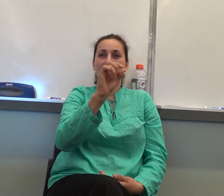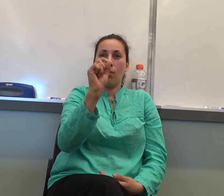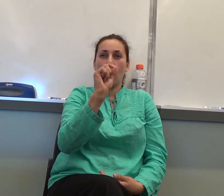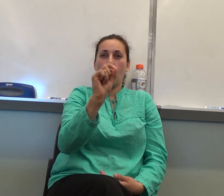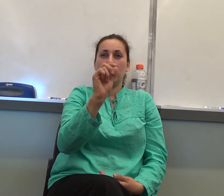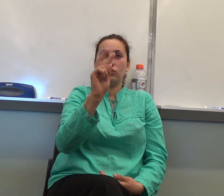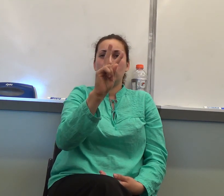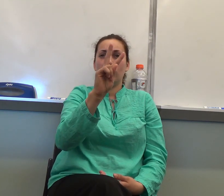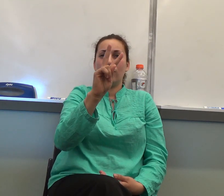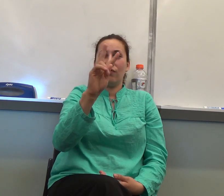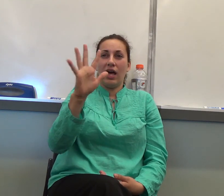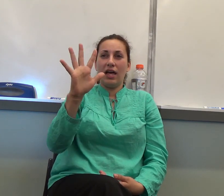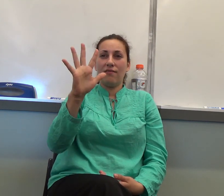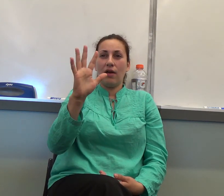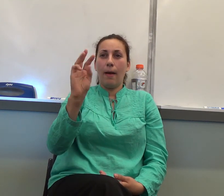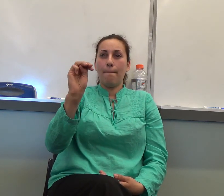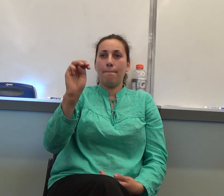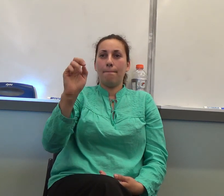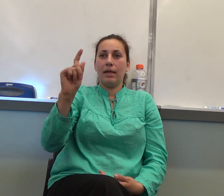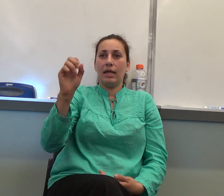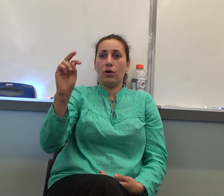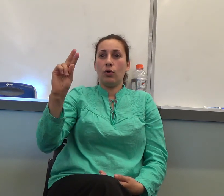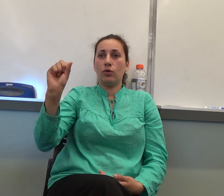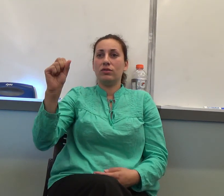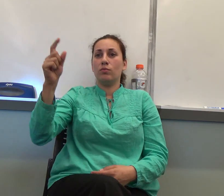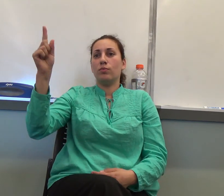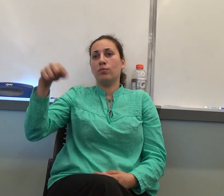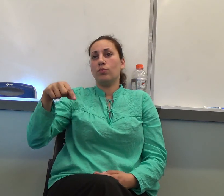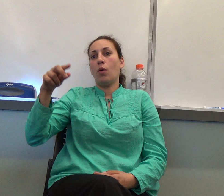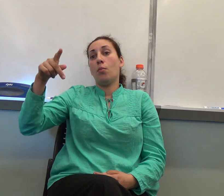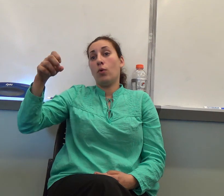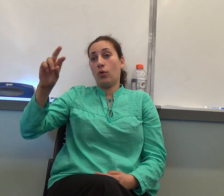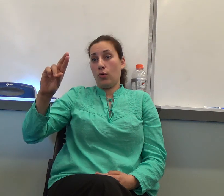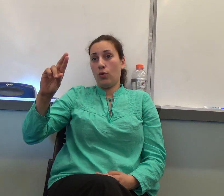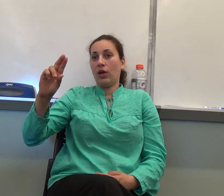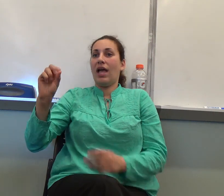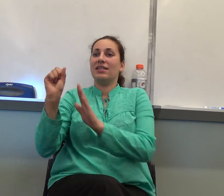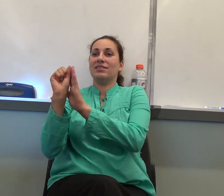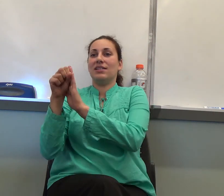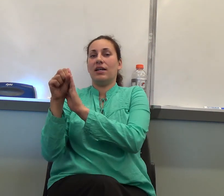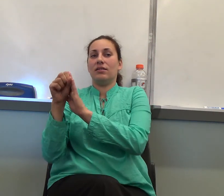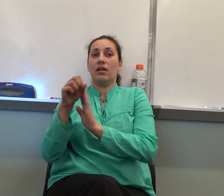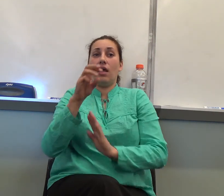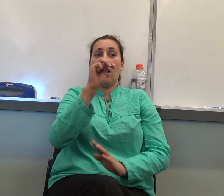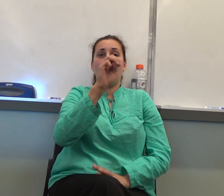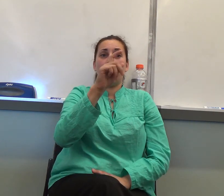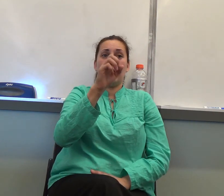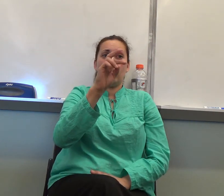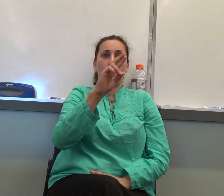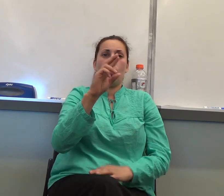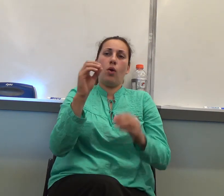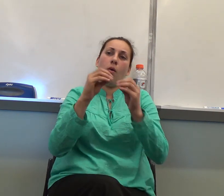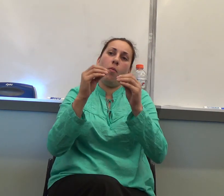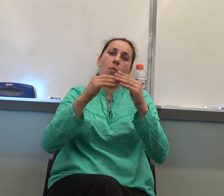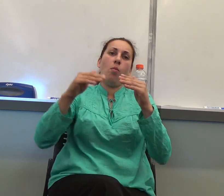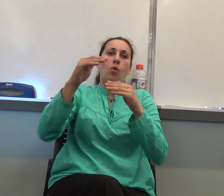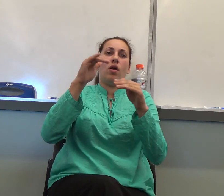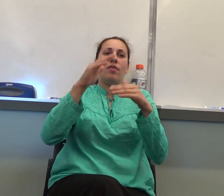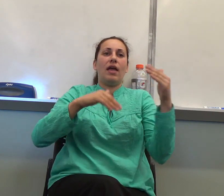9.25 liters per second. A meter is more than a yard. Okay, this is a meter stick